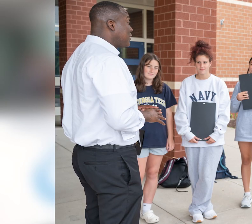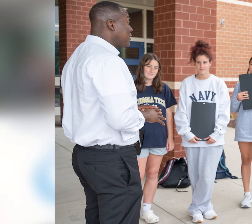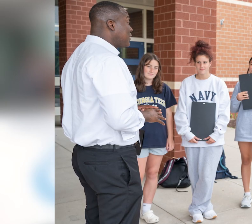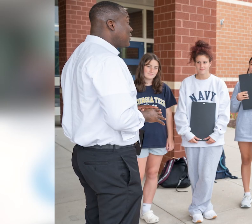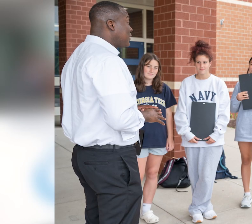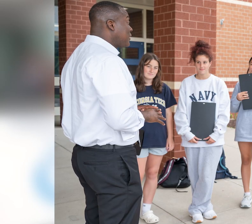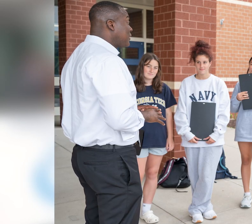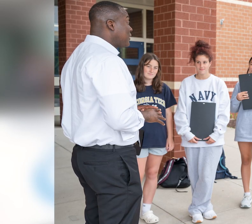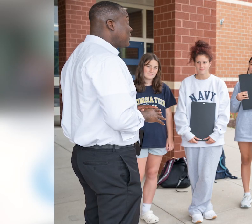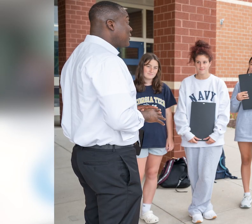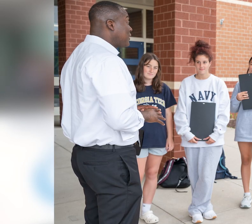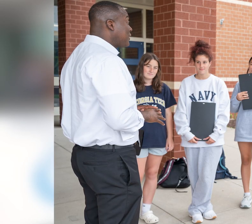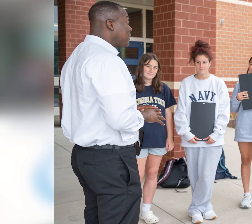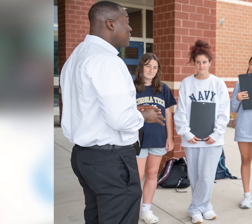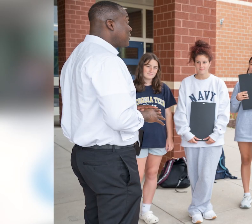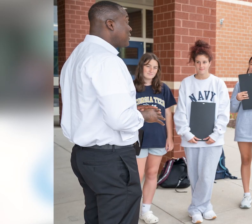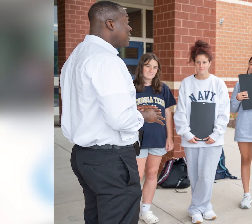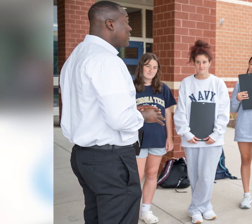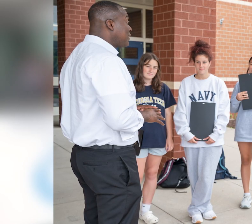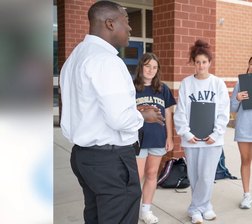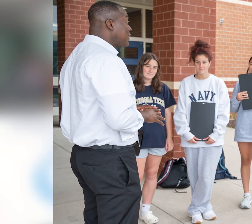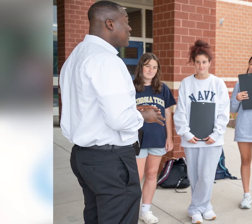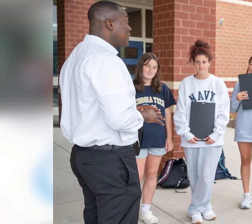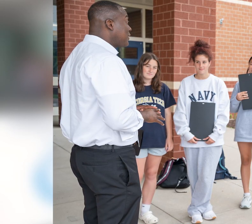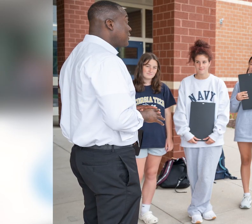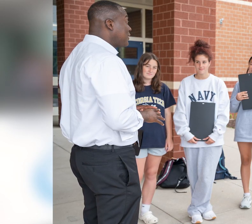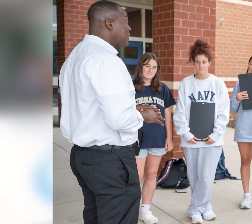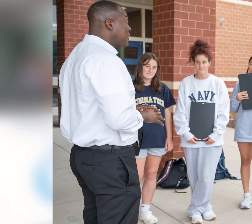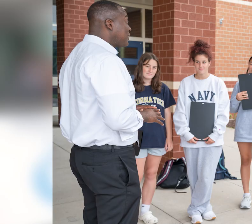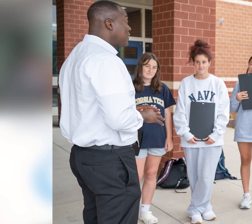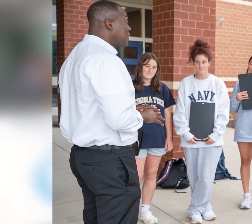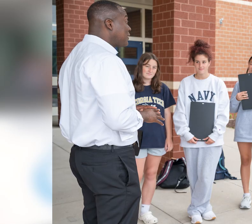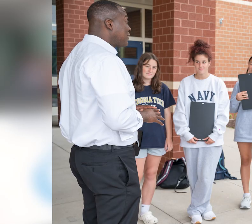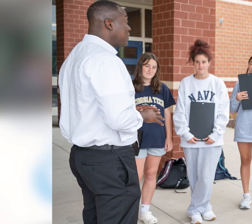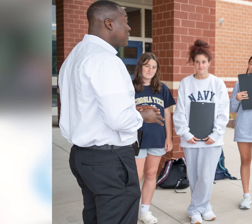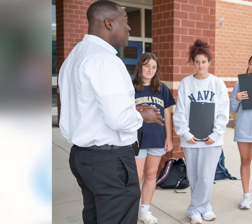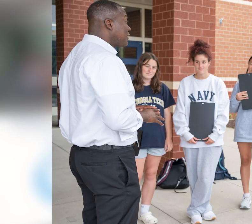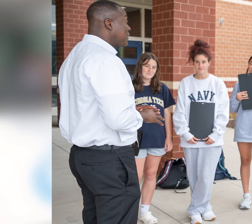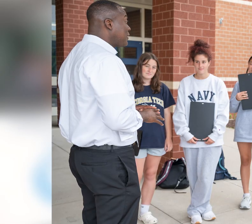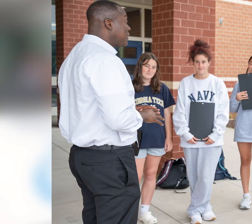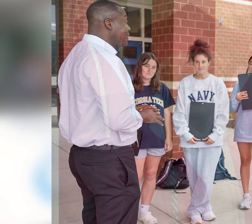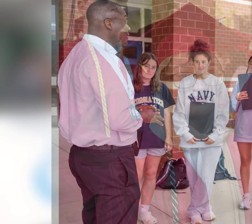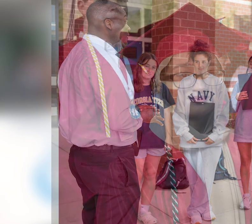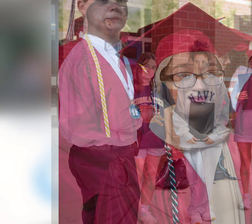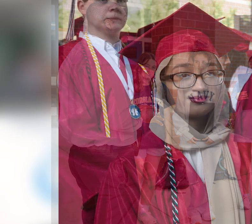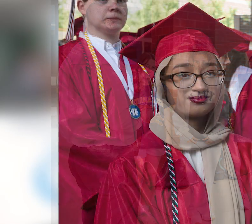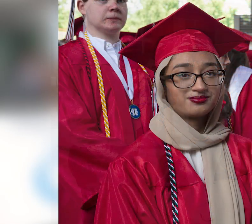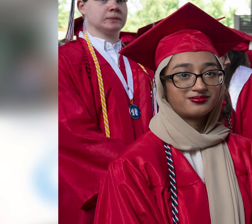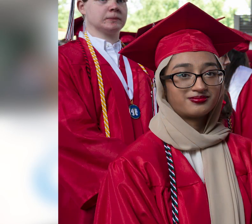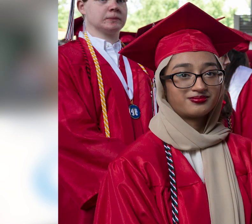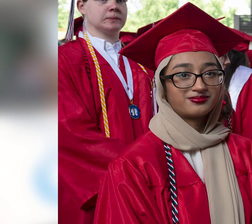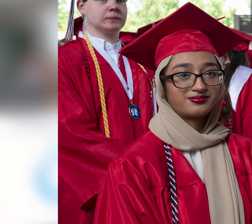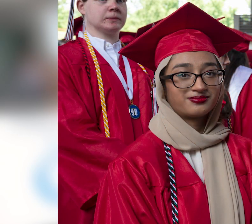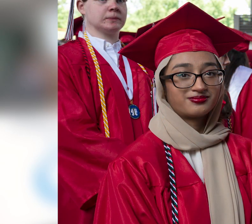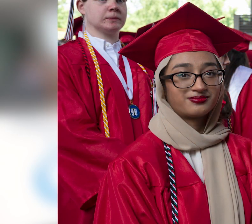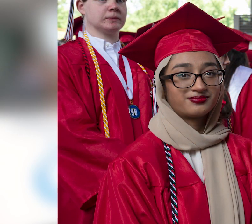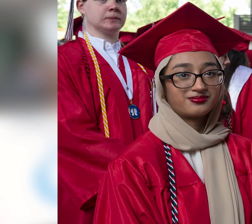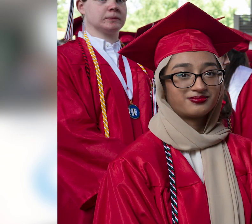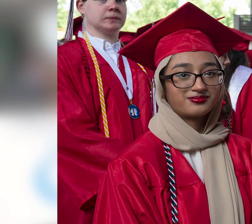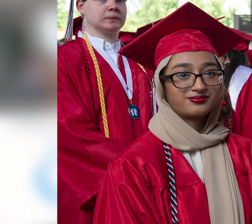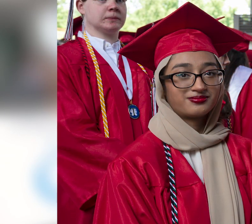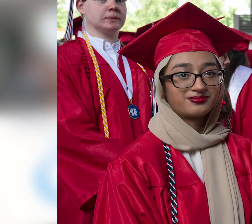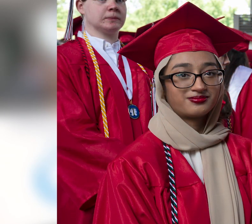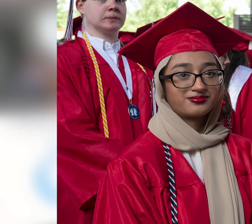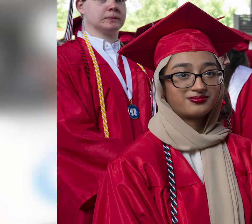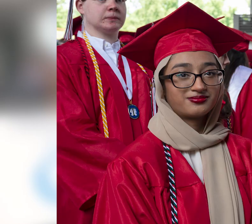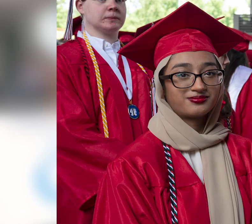I know the responsibility even more deeply. My wife and I had the privilege of watching both of our daughters graduate from our Howard County